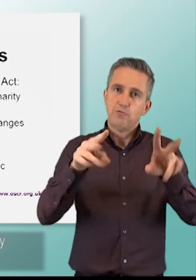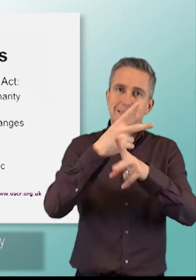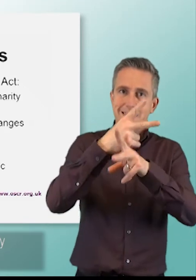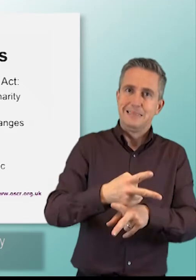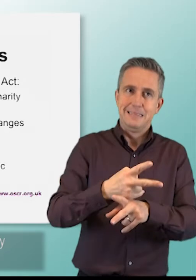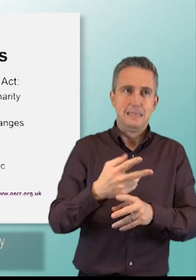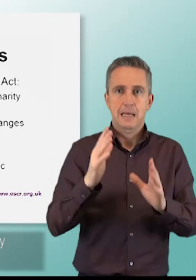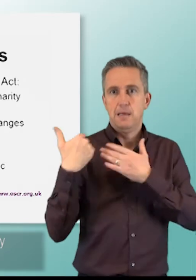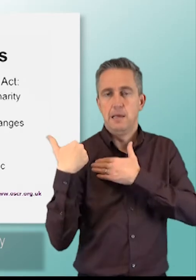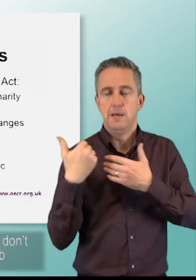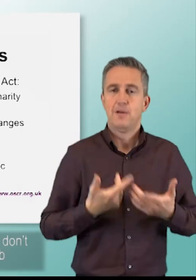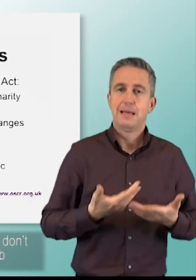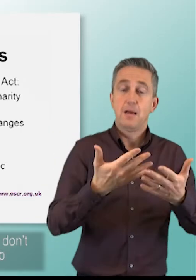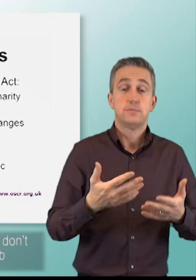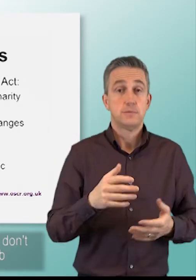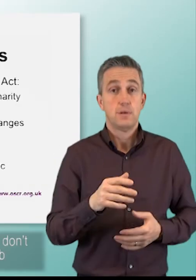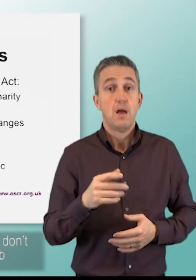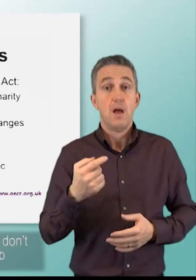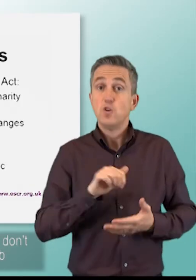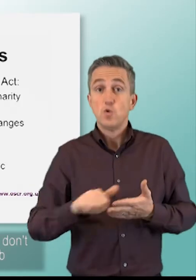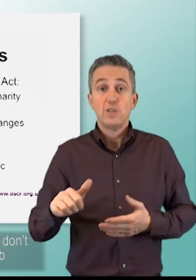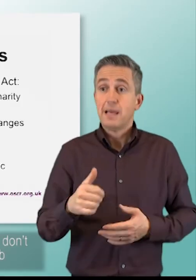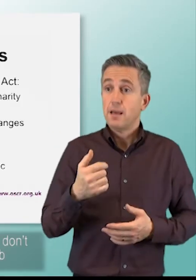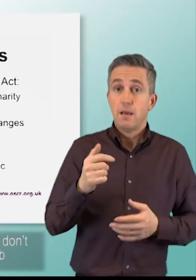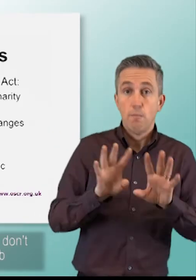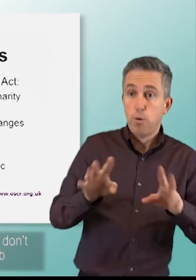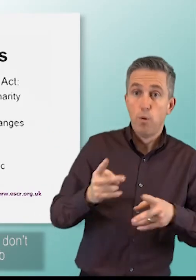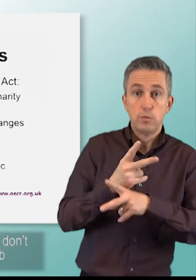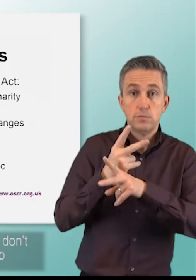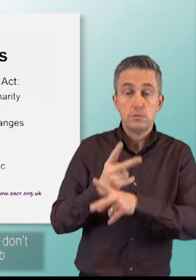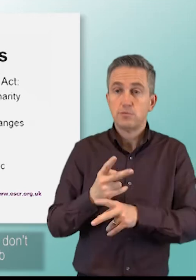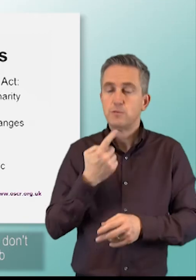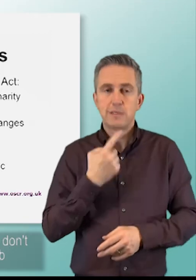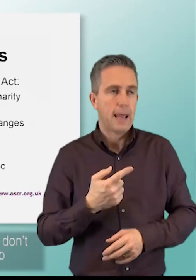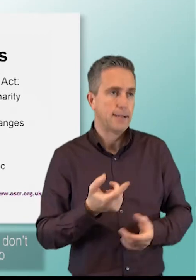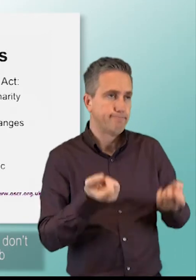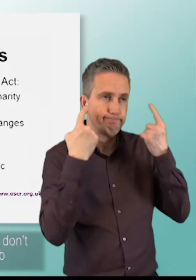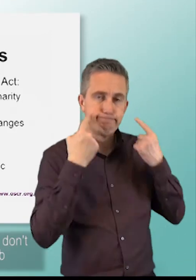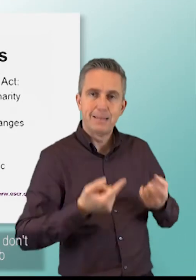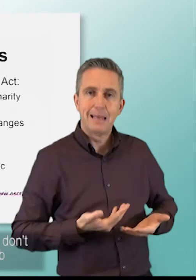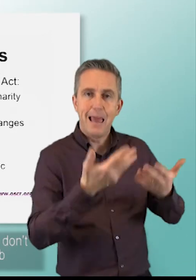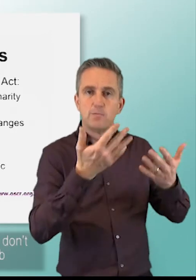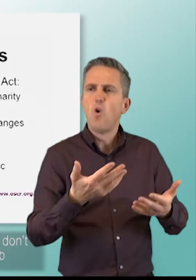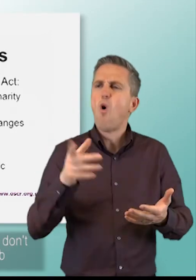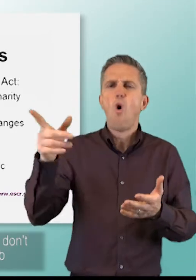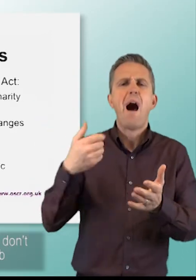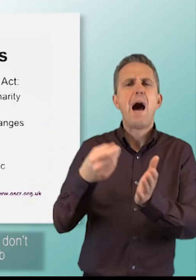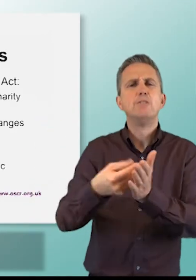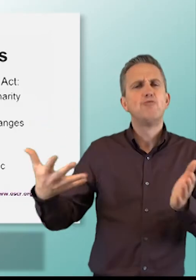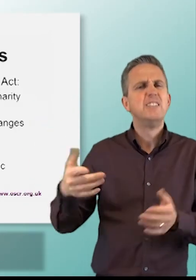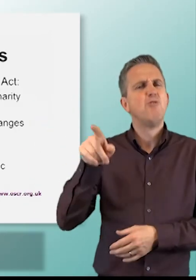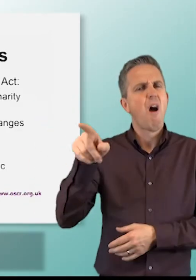one trustee. If I had a pound for every time I have heard a phrase like, I don't understand accounts, or that's the treasurer's